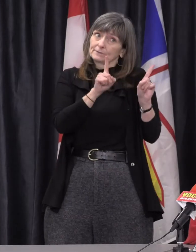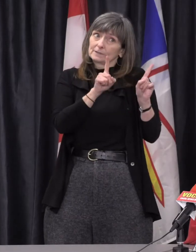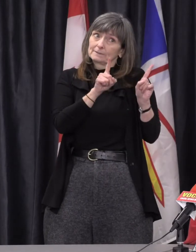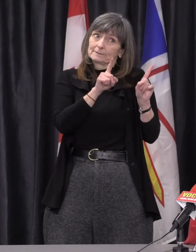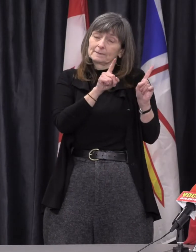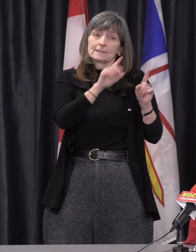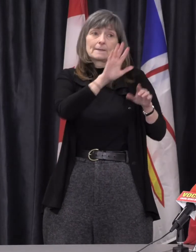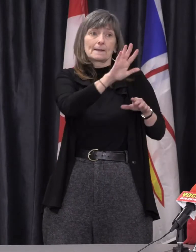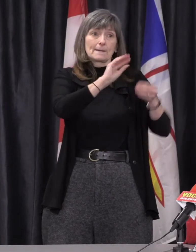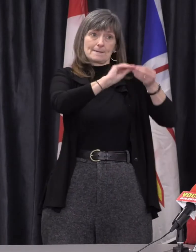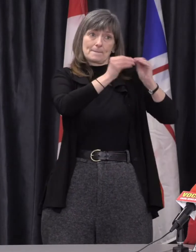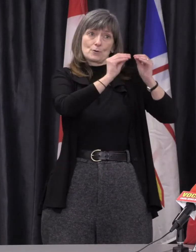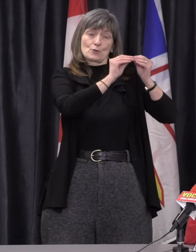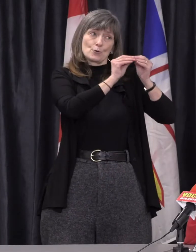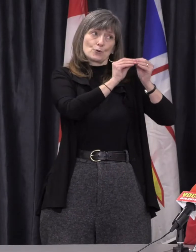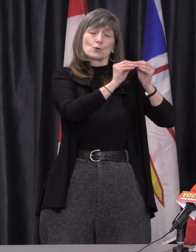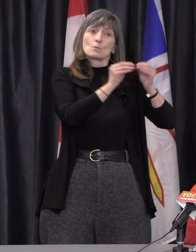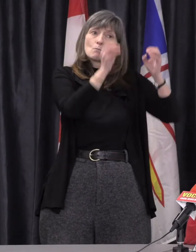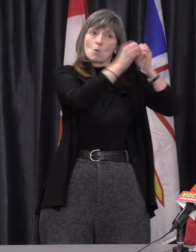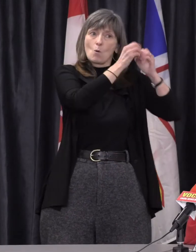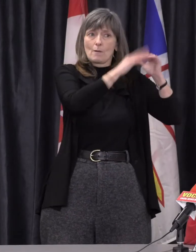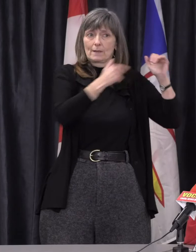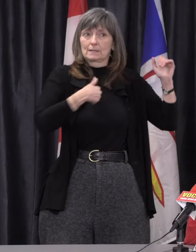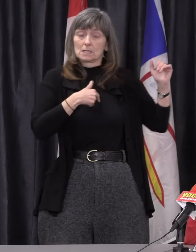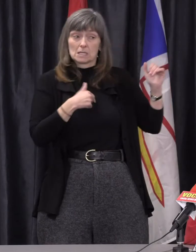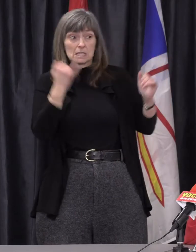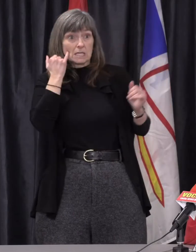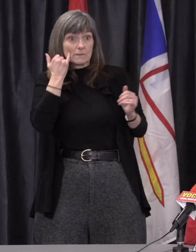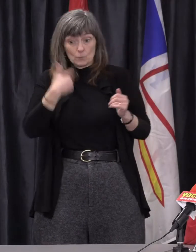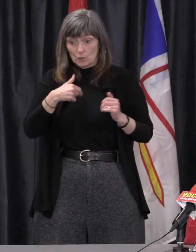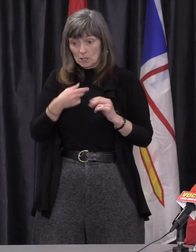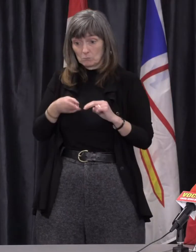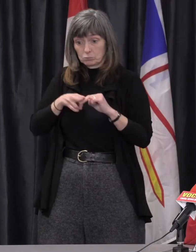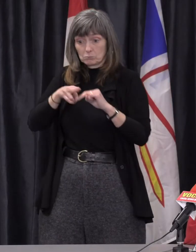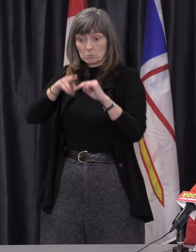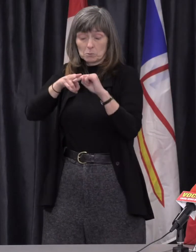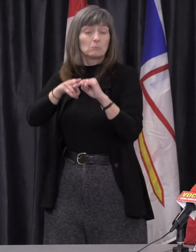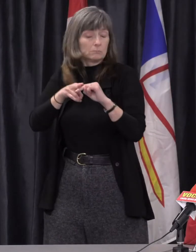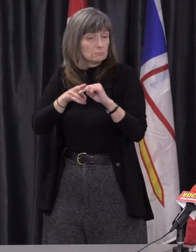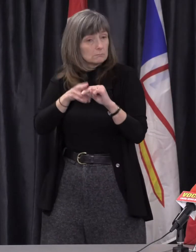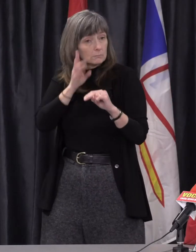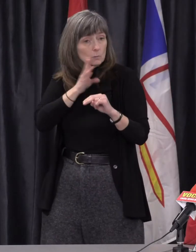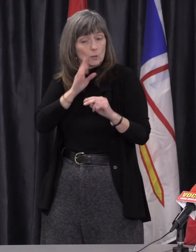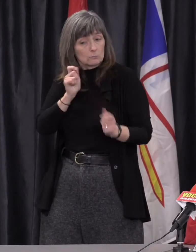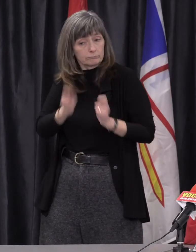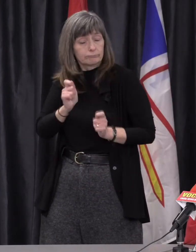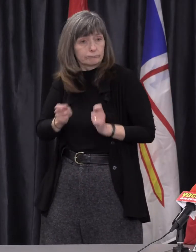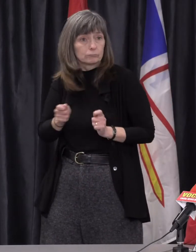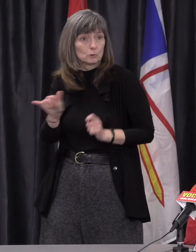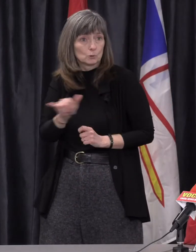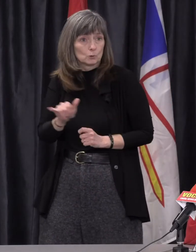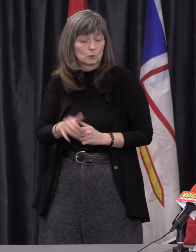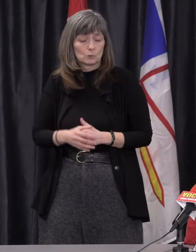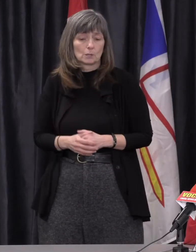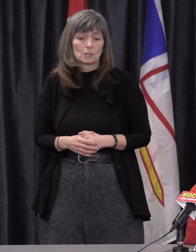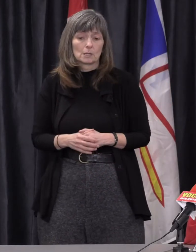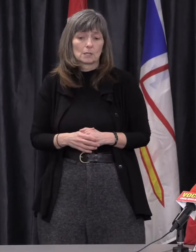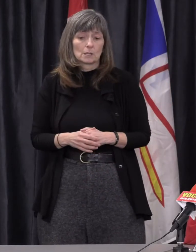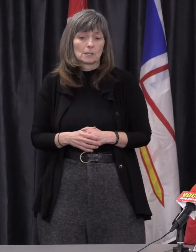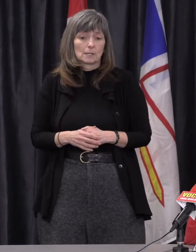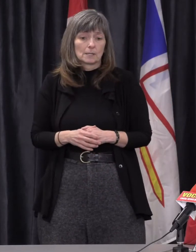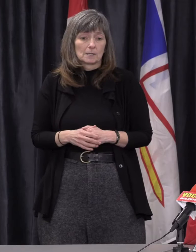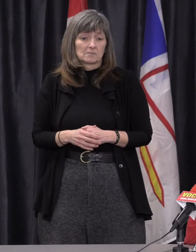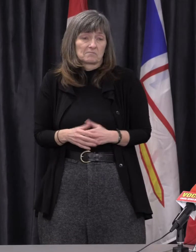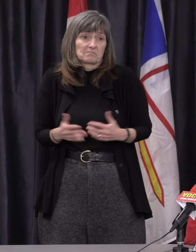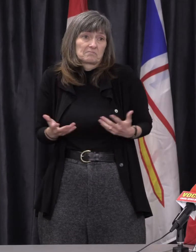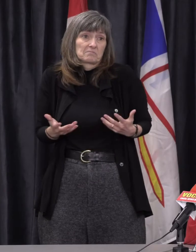of cases, and certainly as our situation evolves, we will have to change some of the things that we are doing as well, and those are things